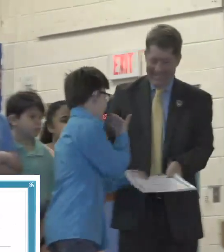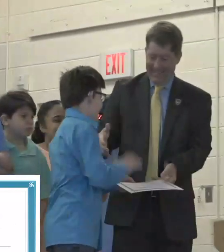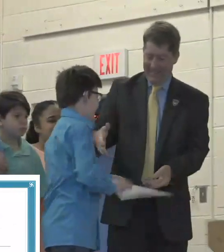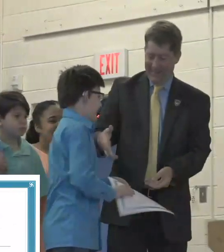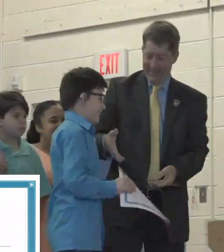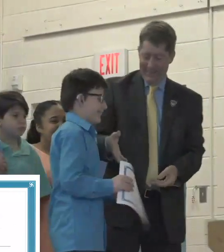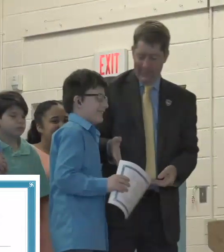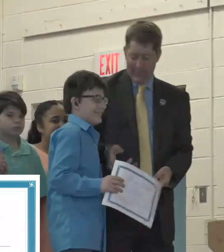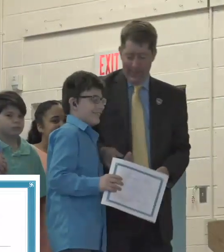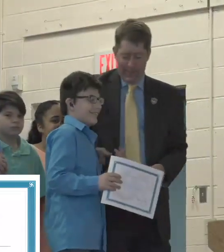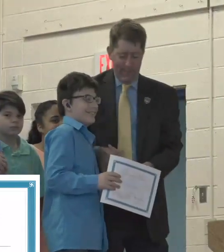Thank you very much.